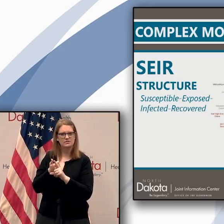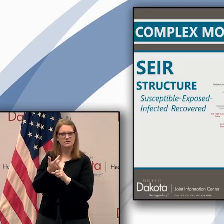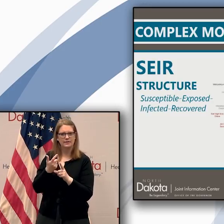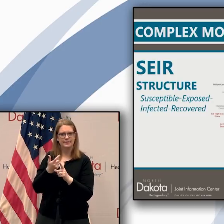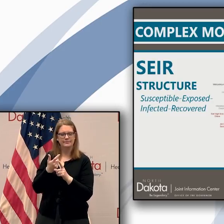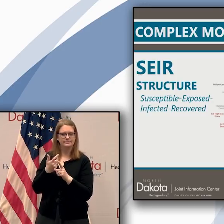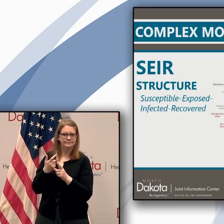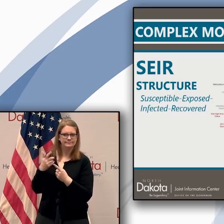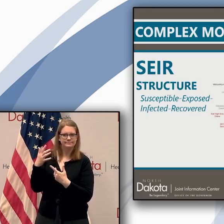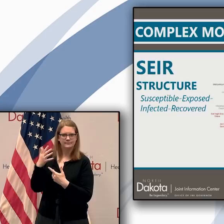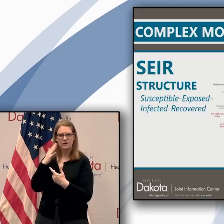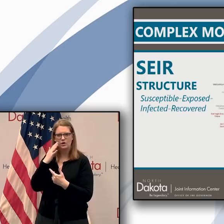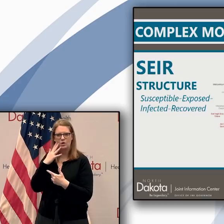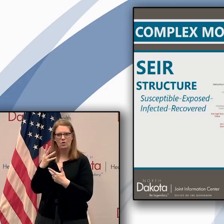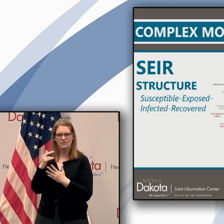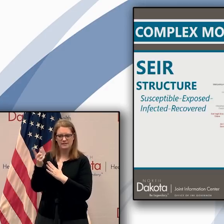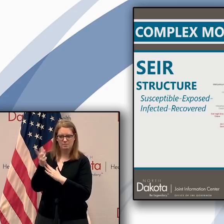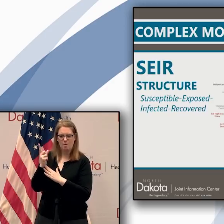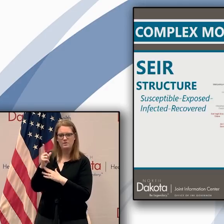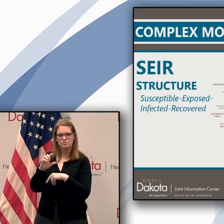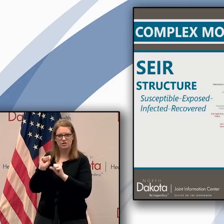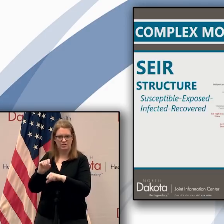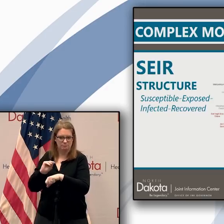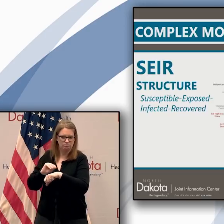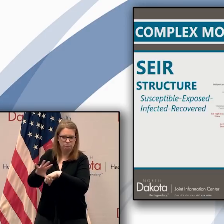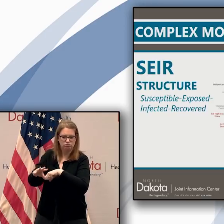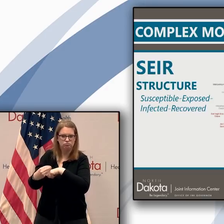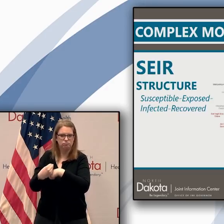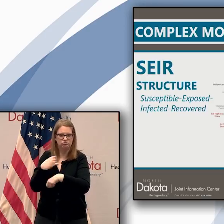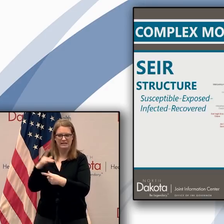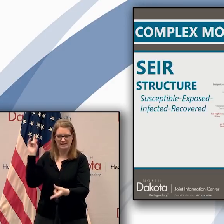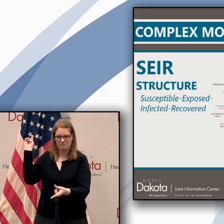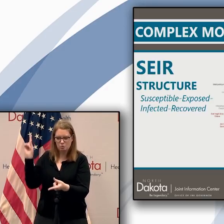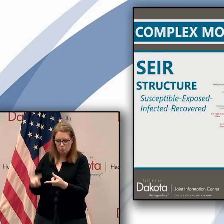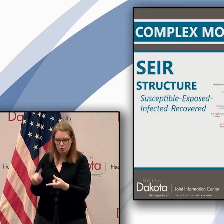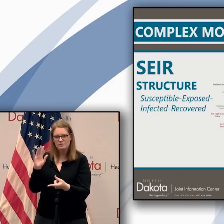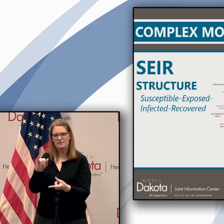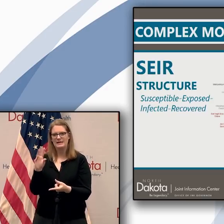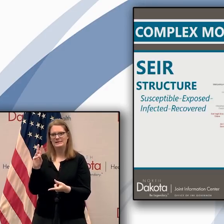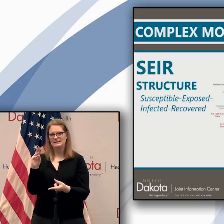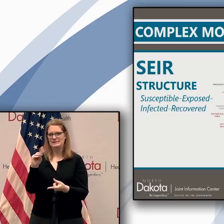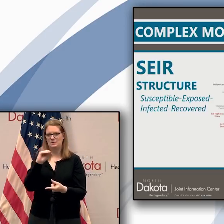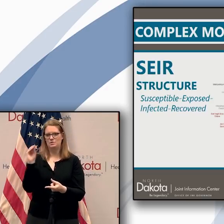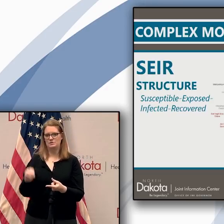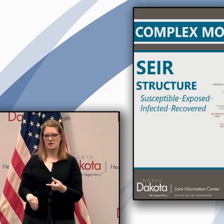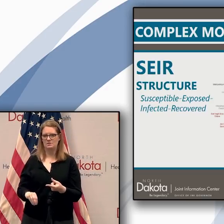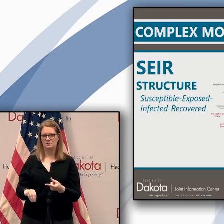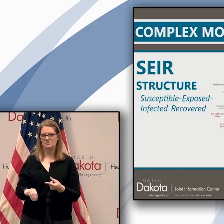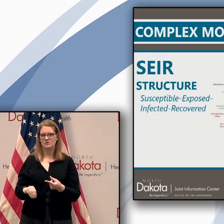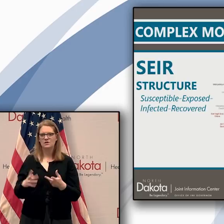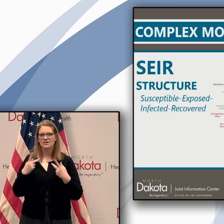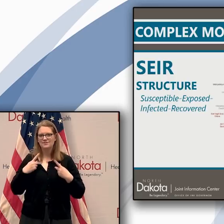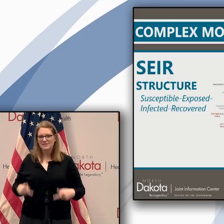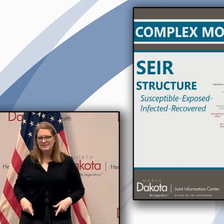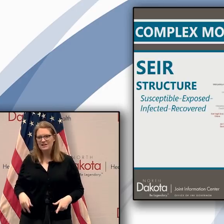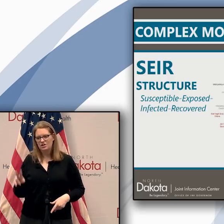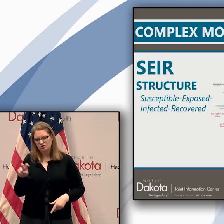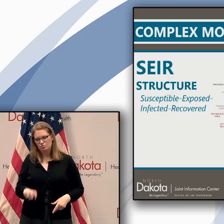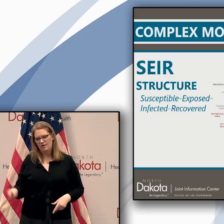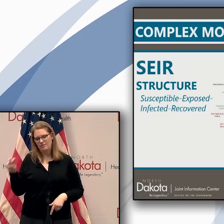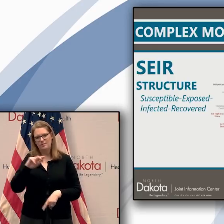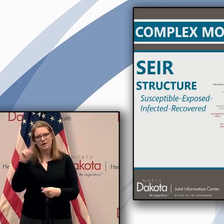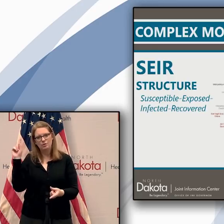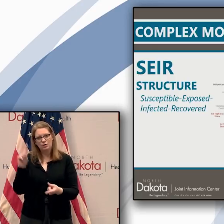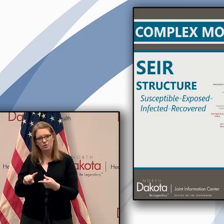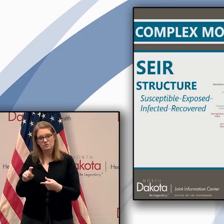compromising, or where you'd have these transmissible moments, by 60% based on our estimates of physical travel being reduced. So people